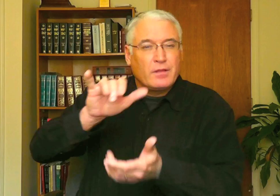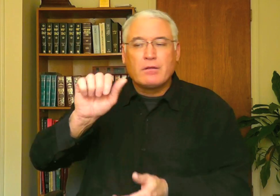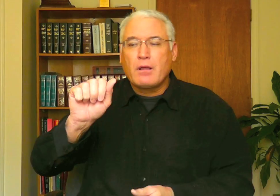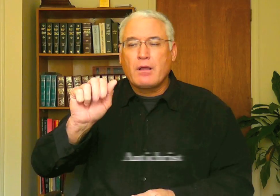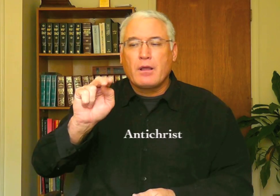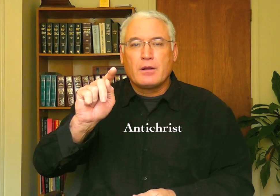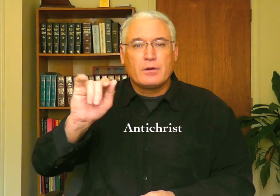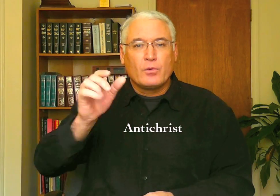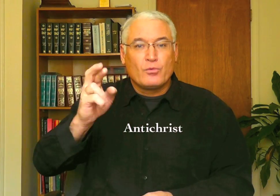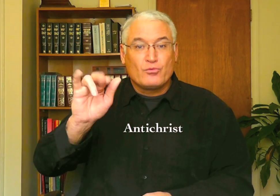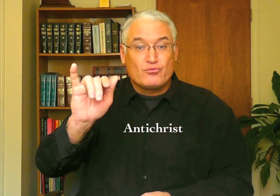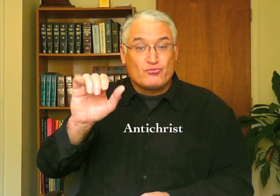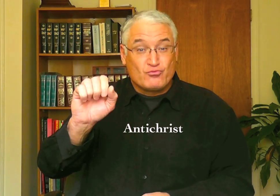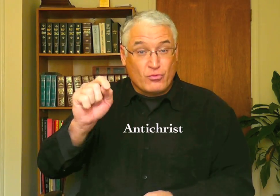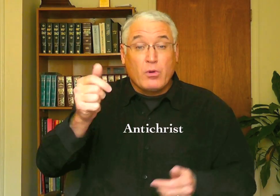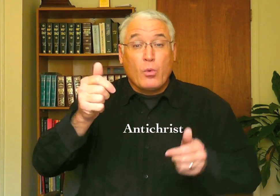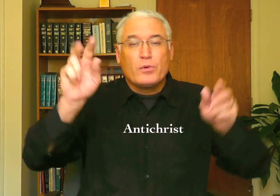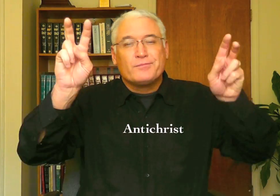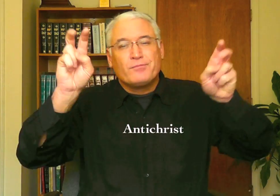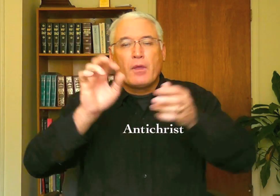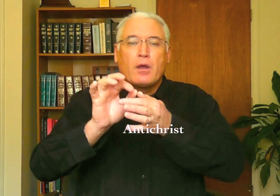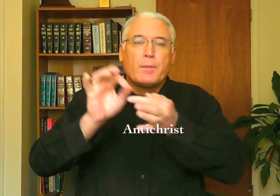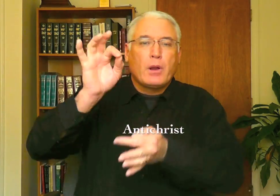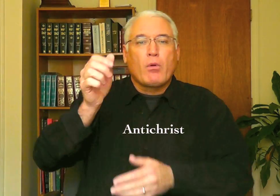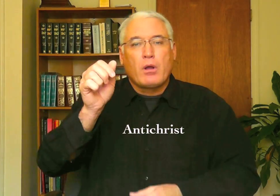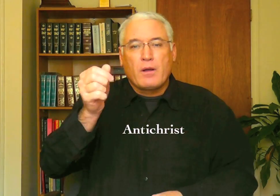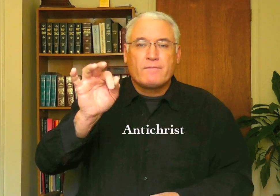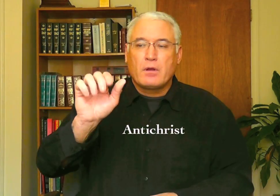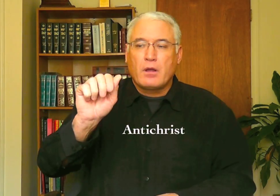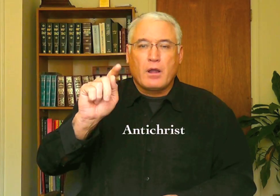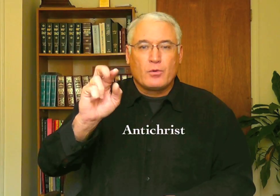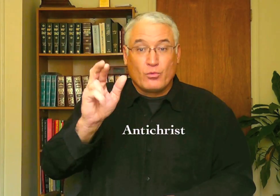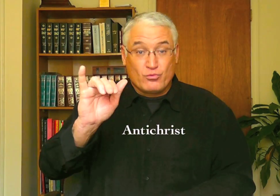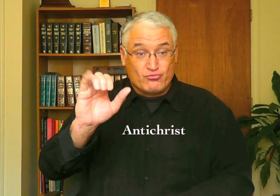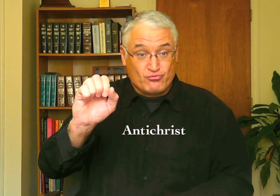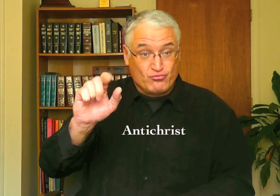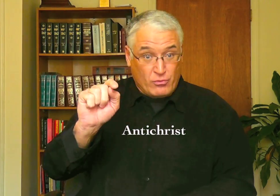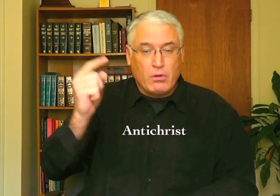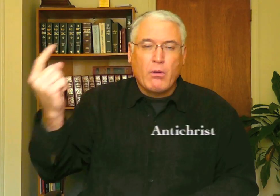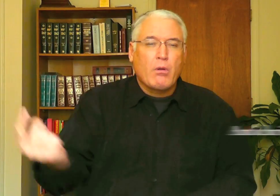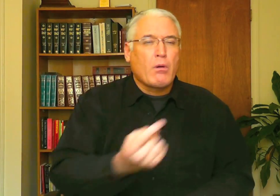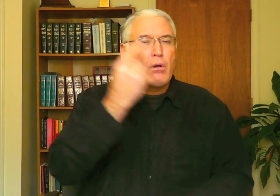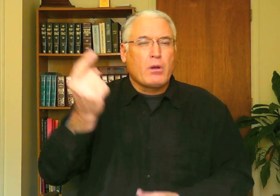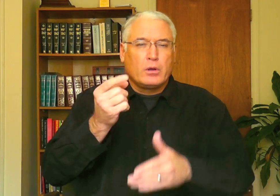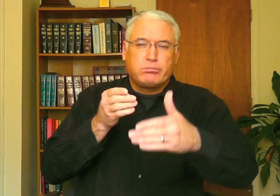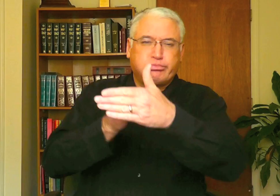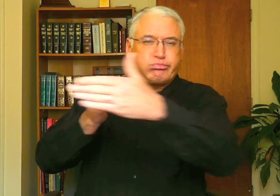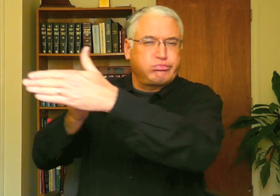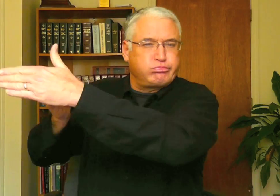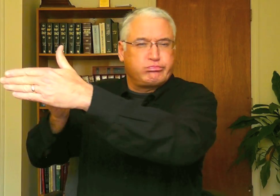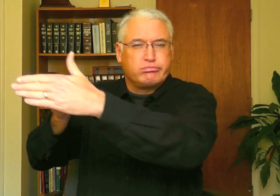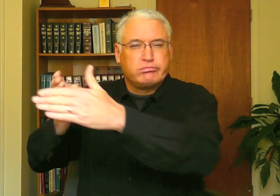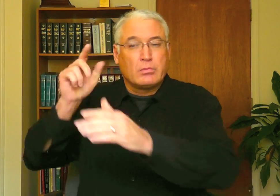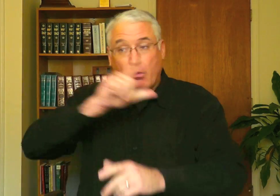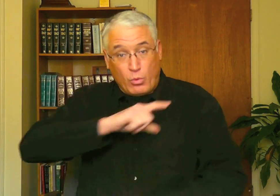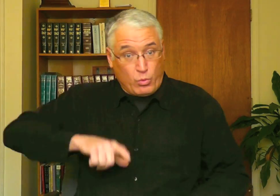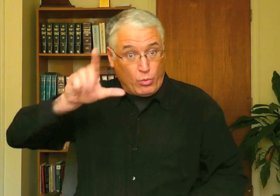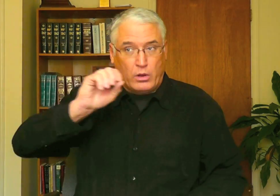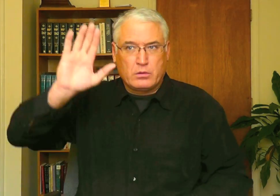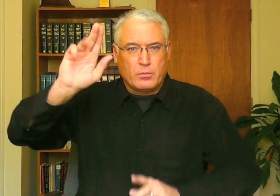believe is the Antichrist or the spirit of the Antichrist. That is always against the Lord and his